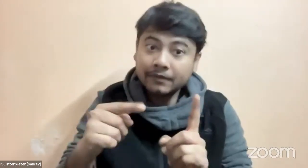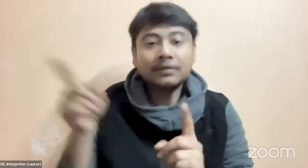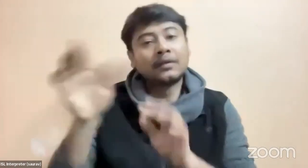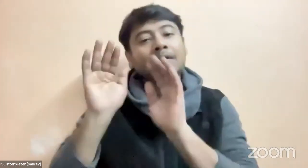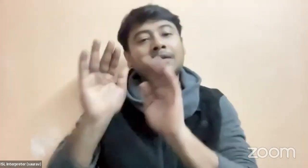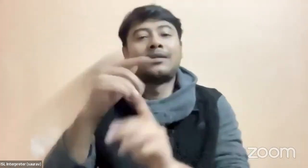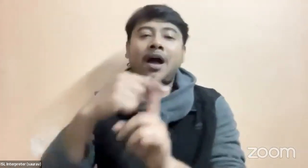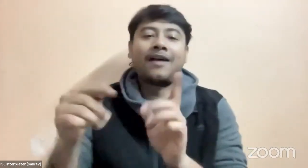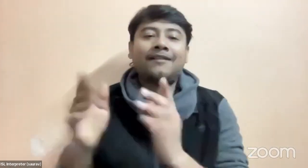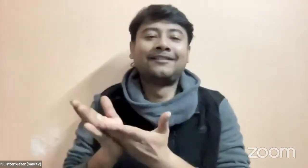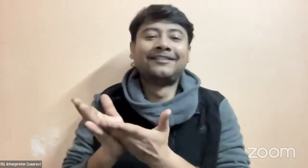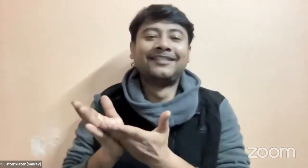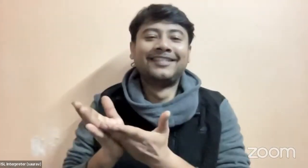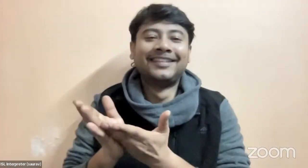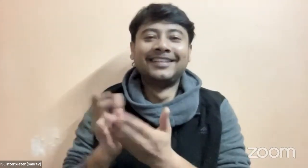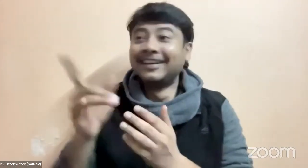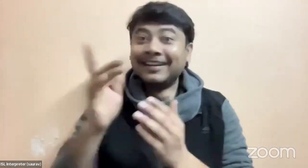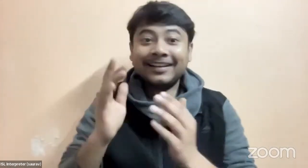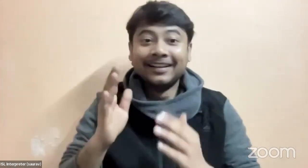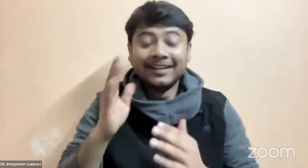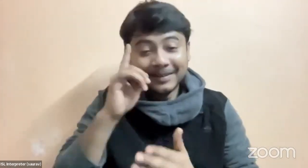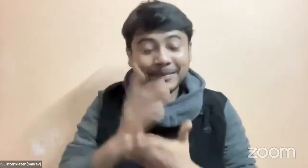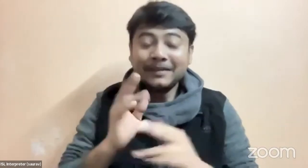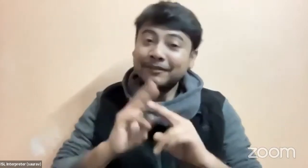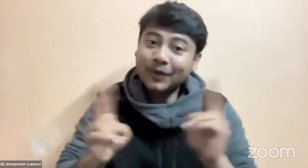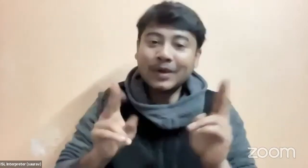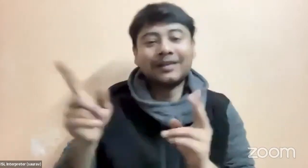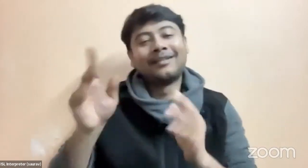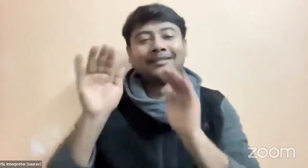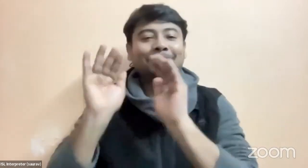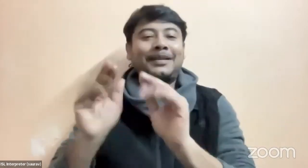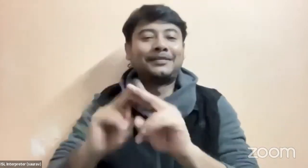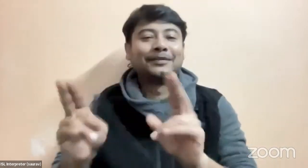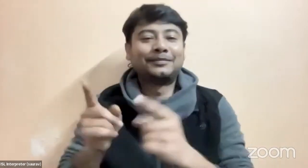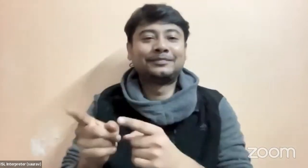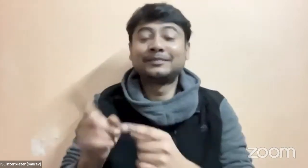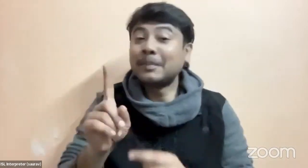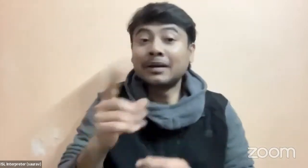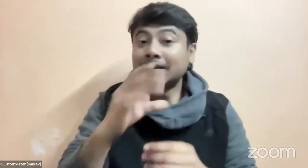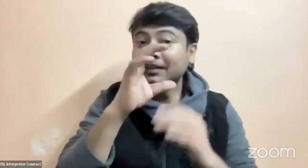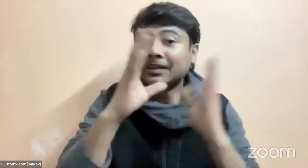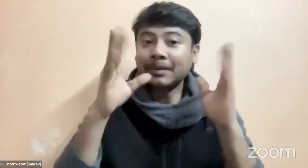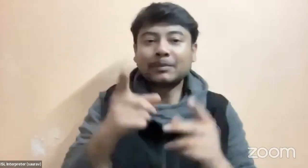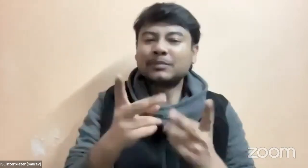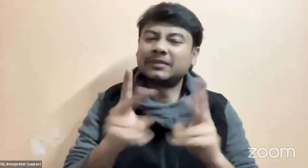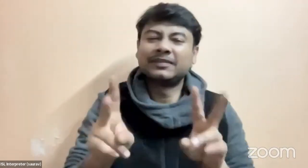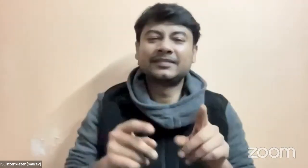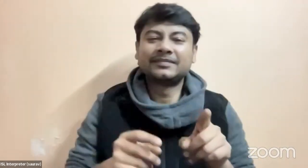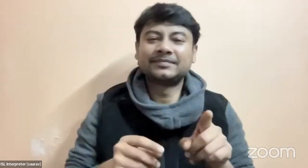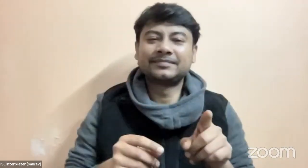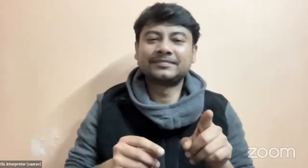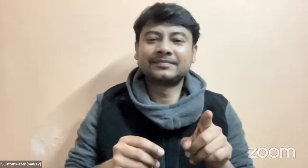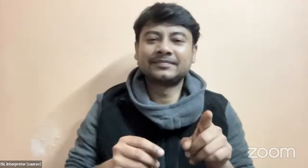He is called as most munificent. That means who gives